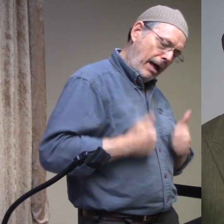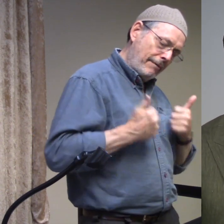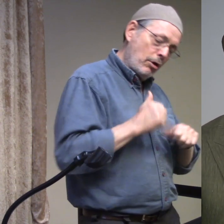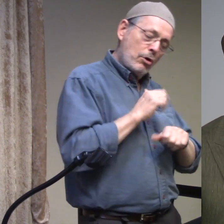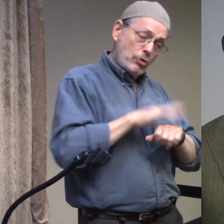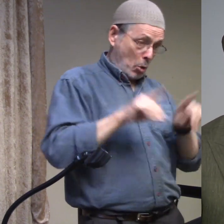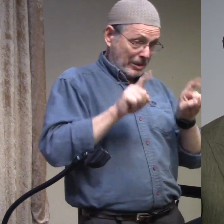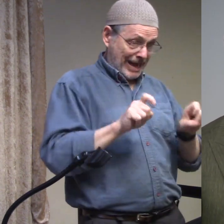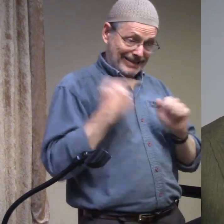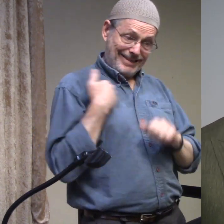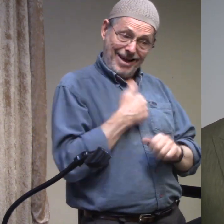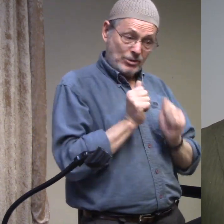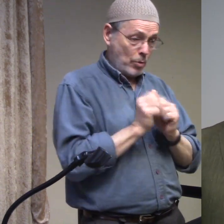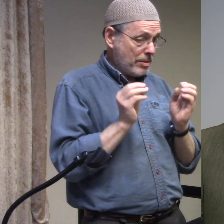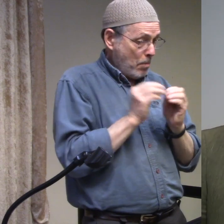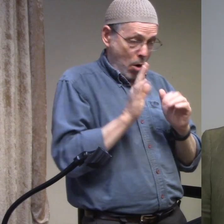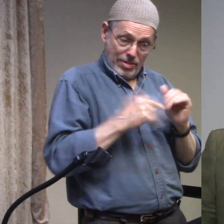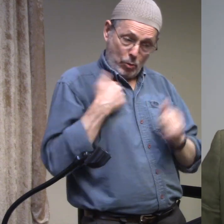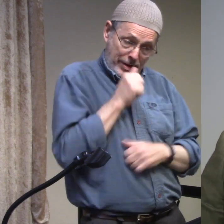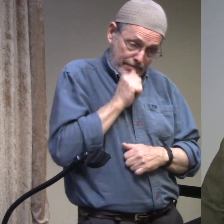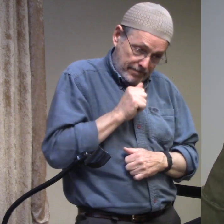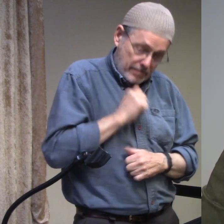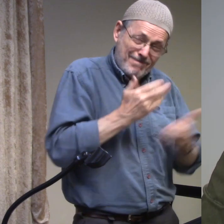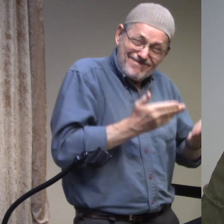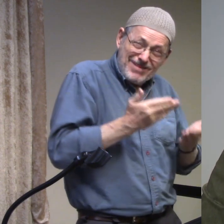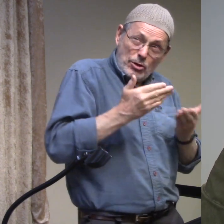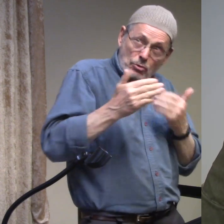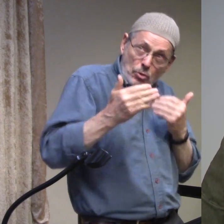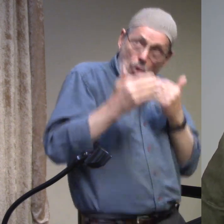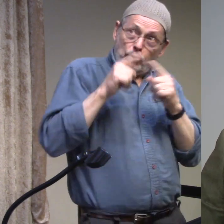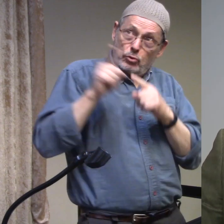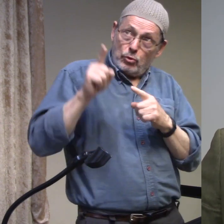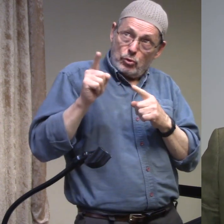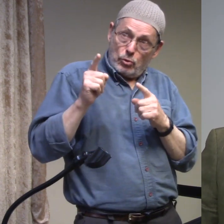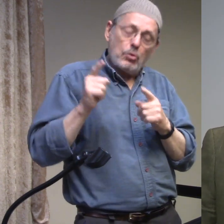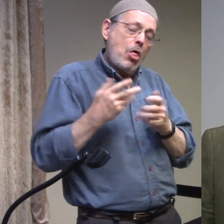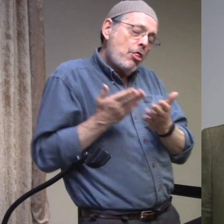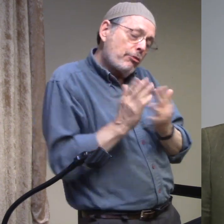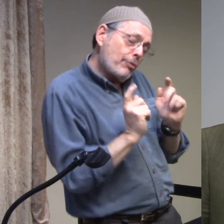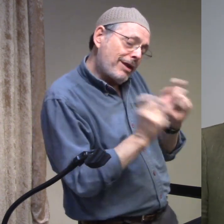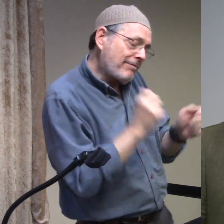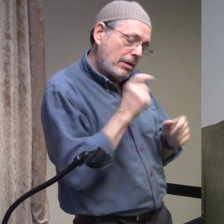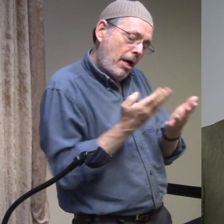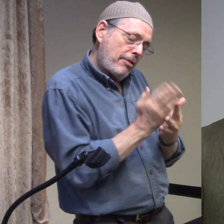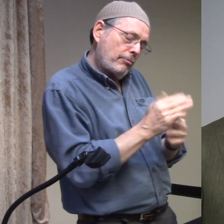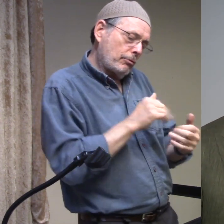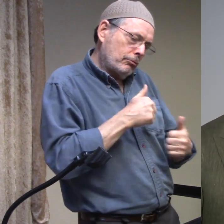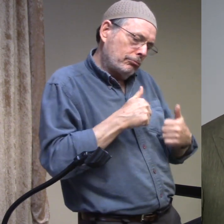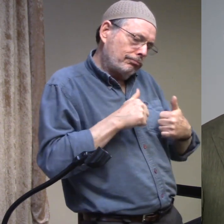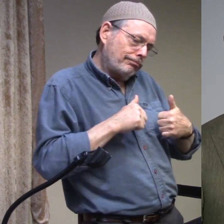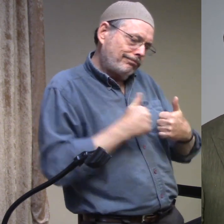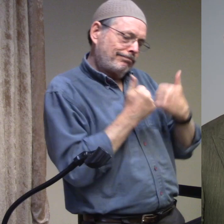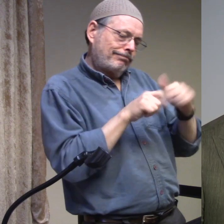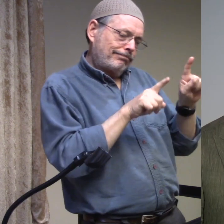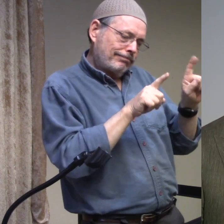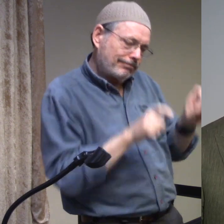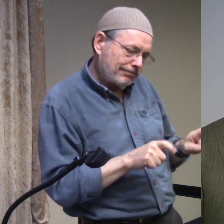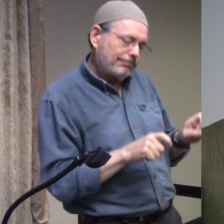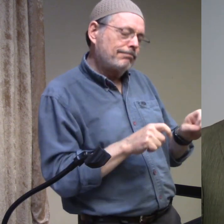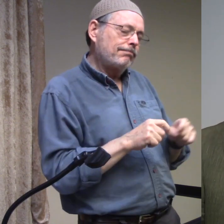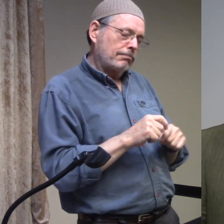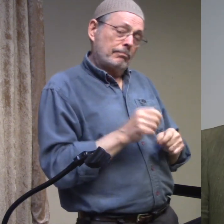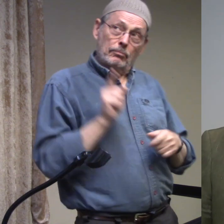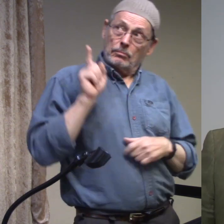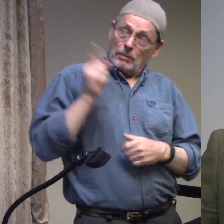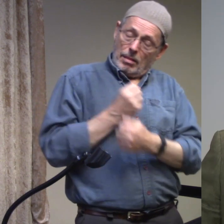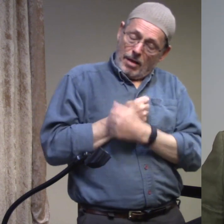test us with more that we can bear. Bring us closer to you, Ya Allah, with gifts and not through tests. Ya Allah, let us be loved by